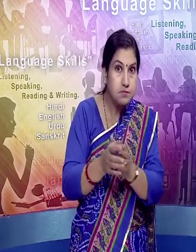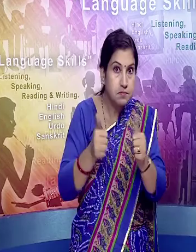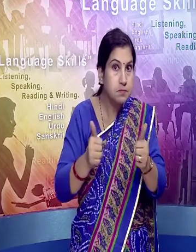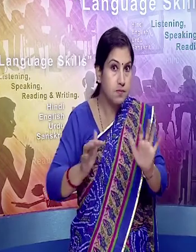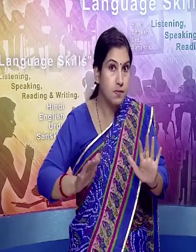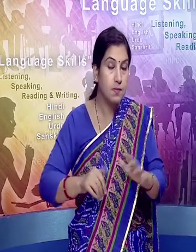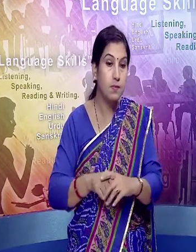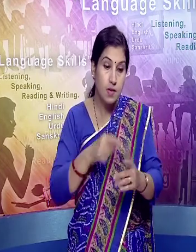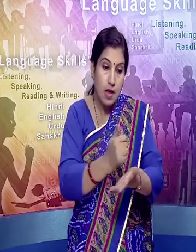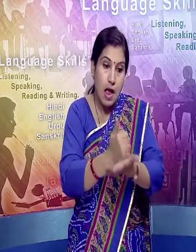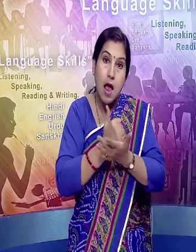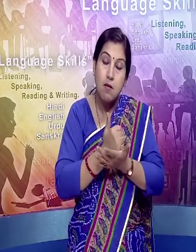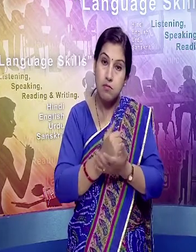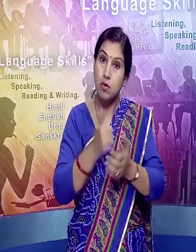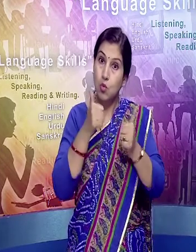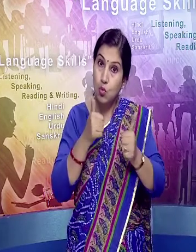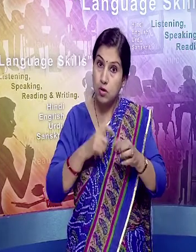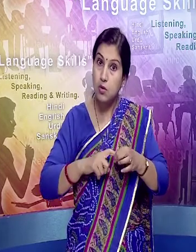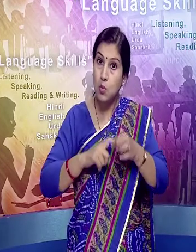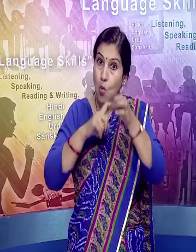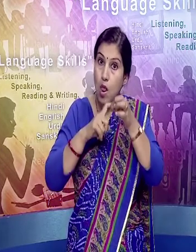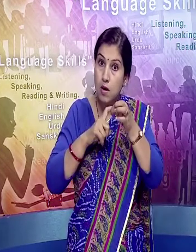It provides the good quality of protein.